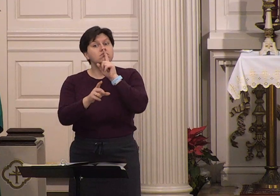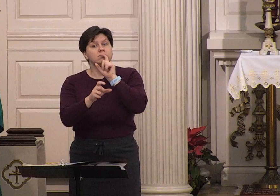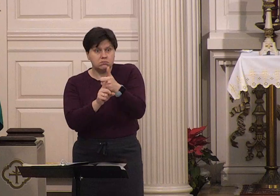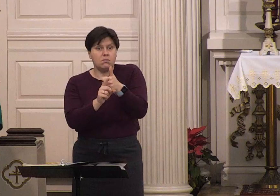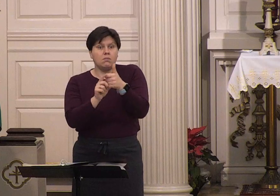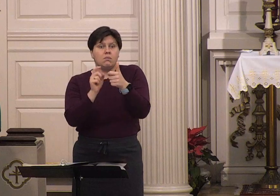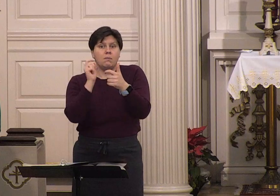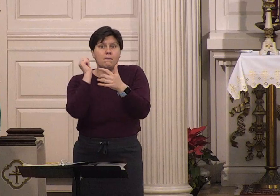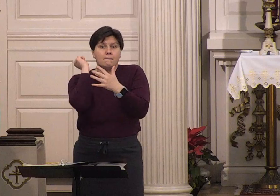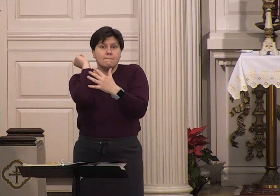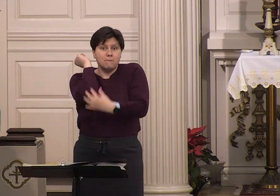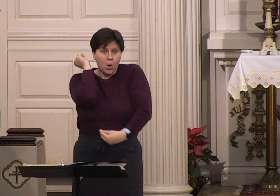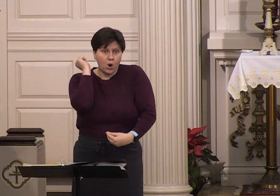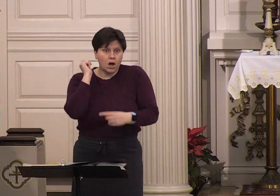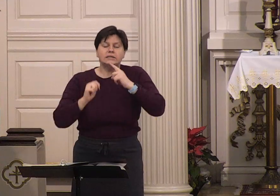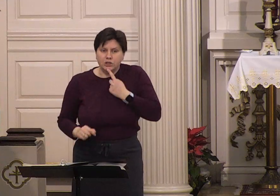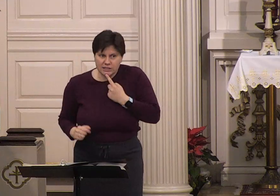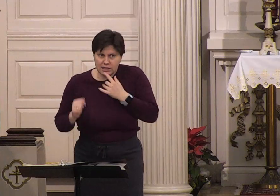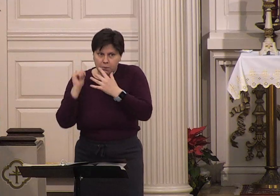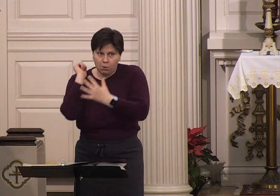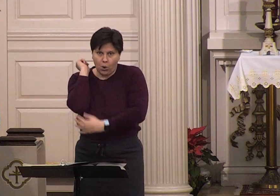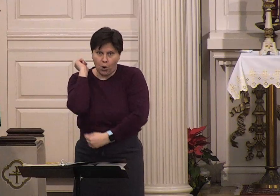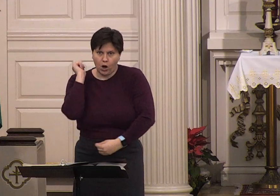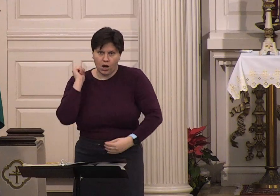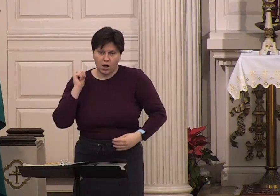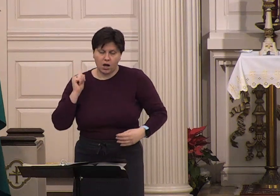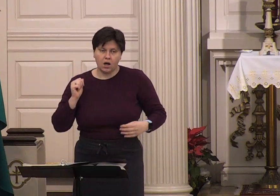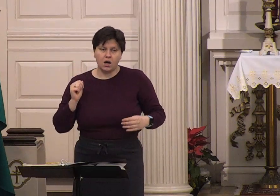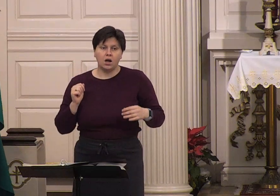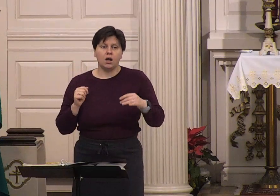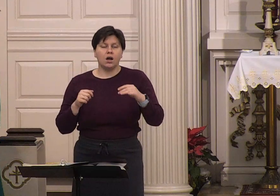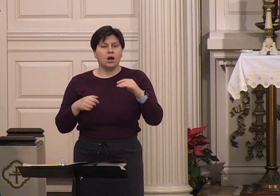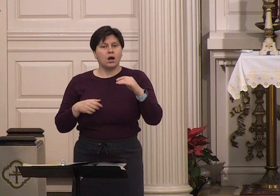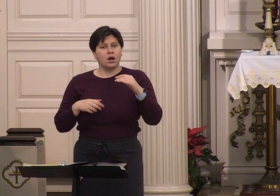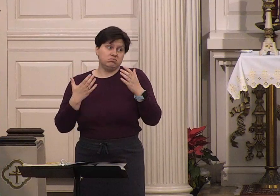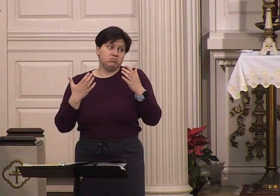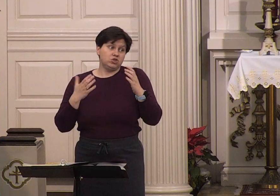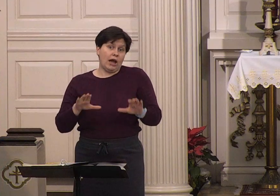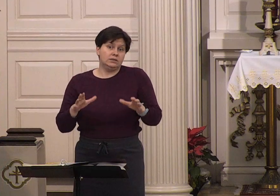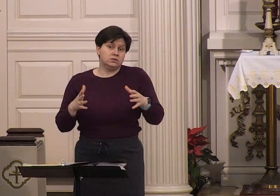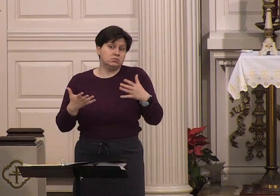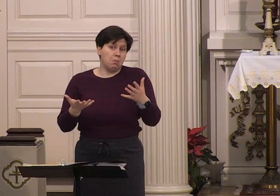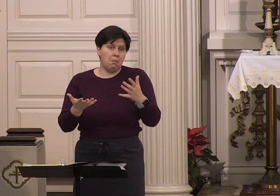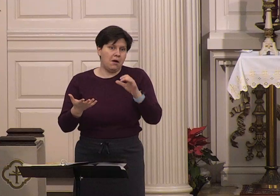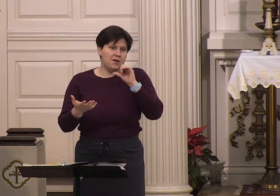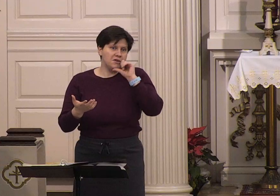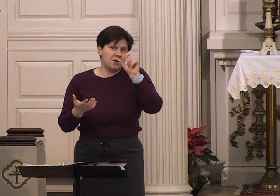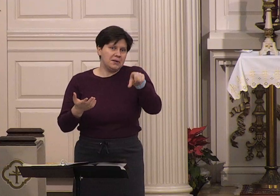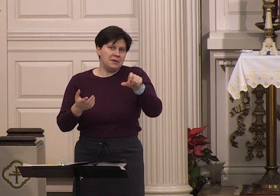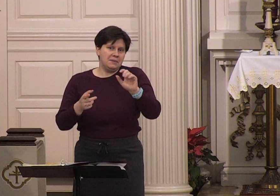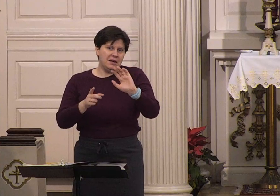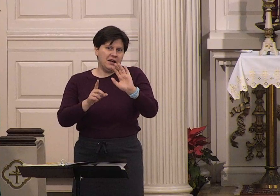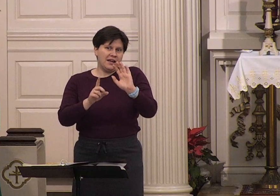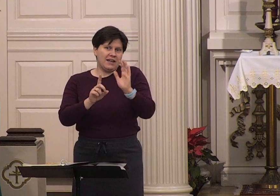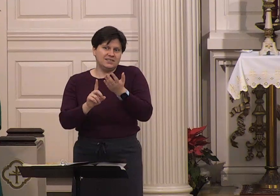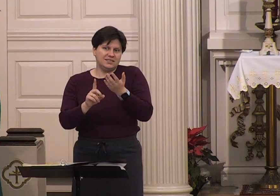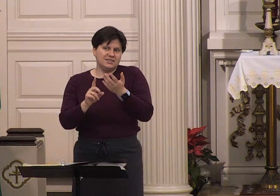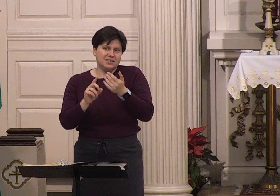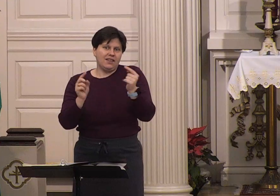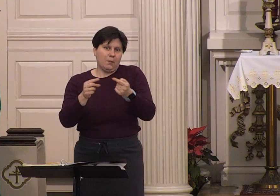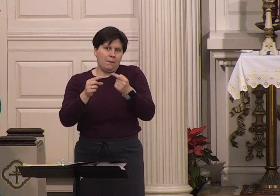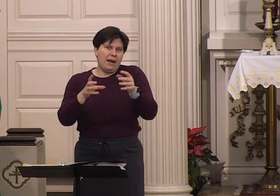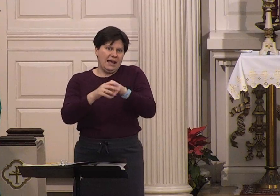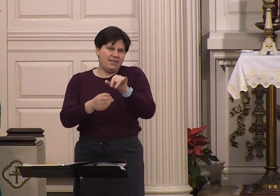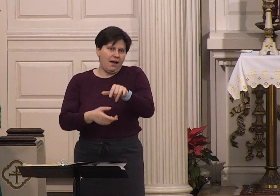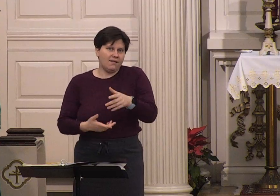mean, really poor, then chances are you don't need to be convinced that there's pain. Go